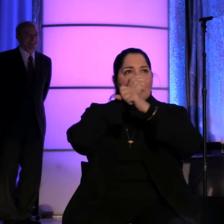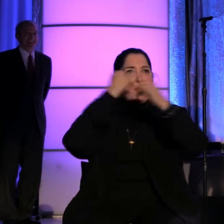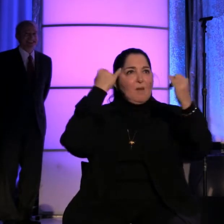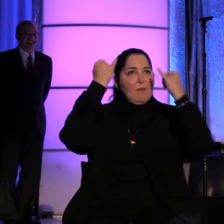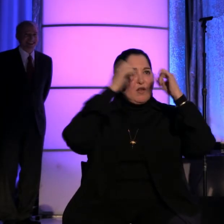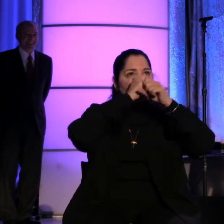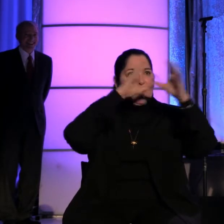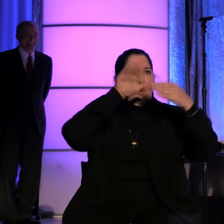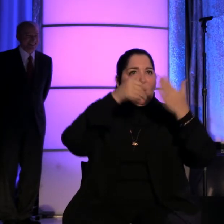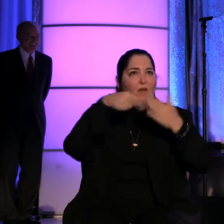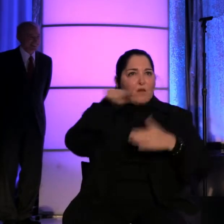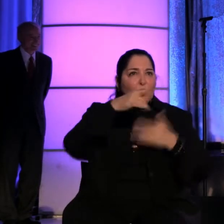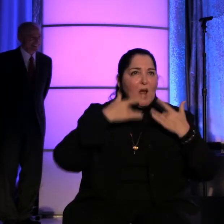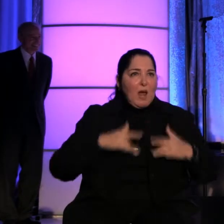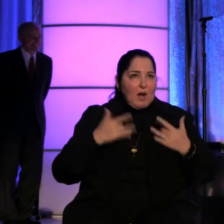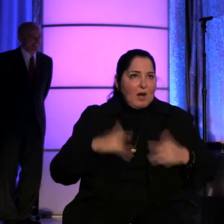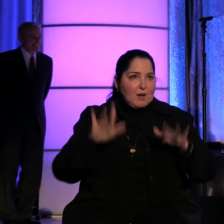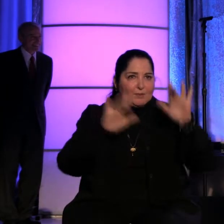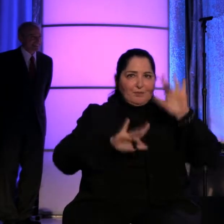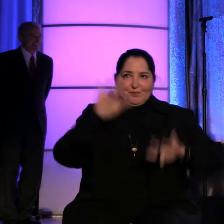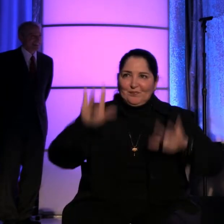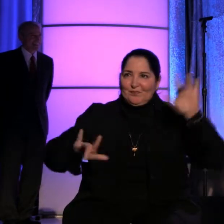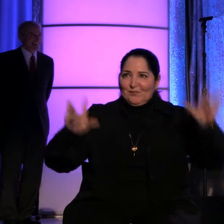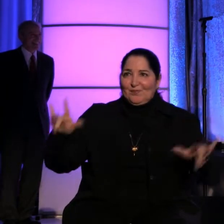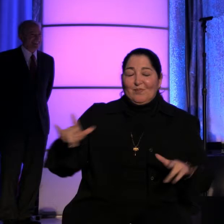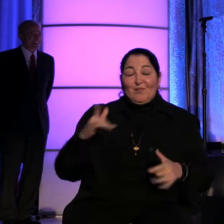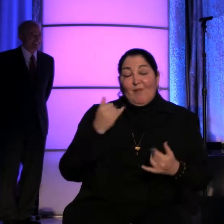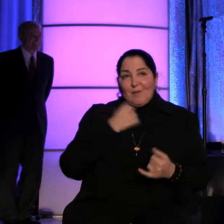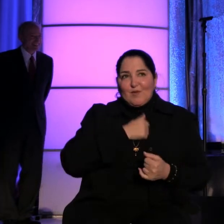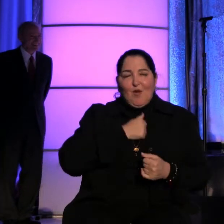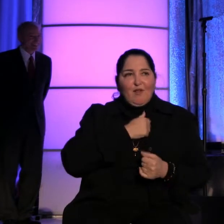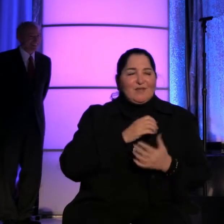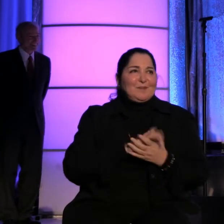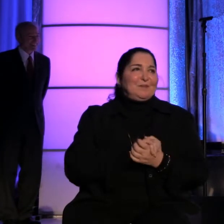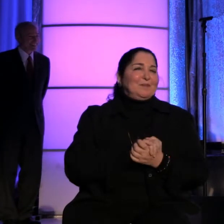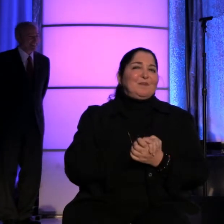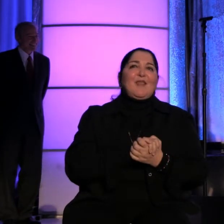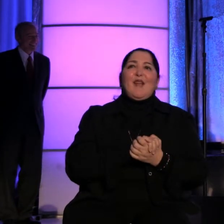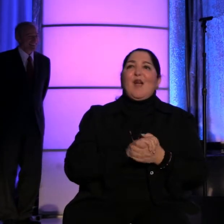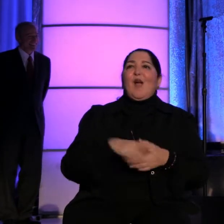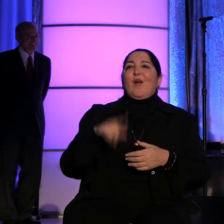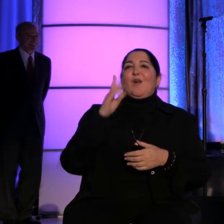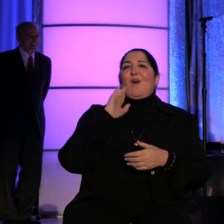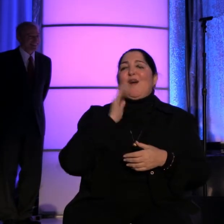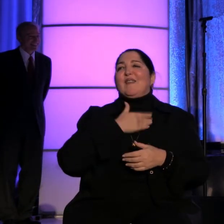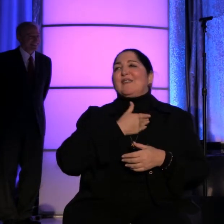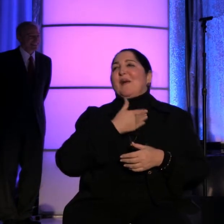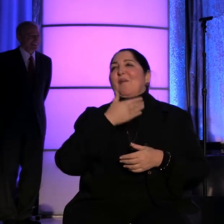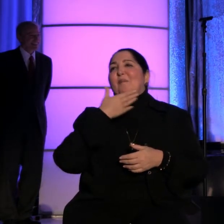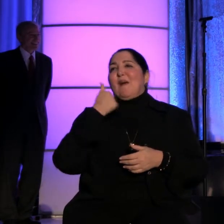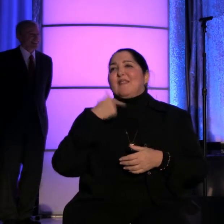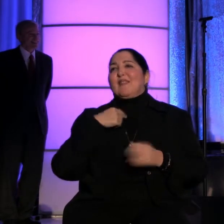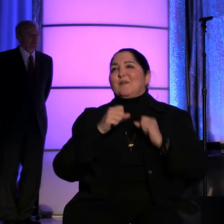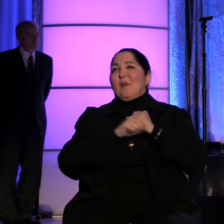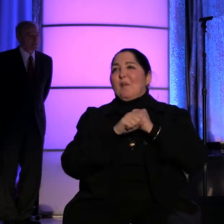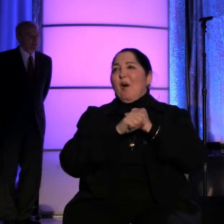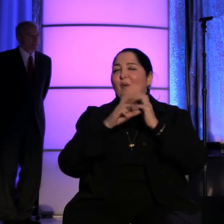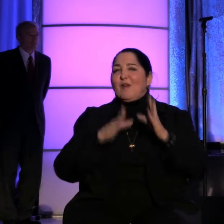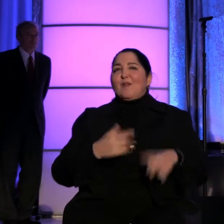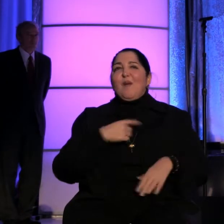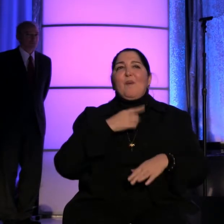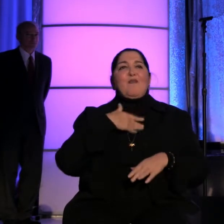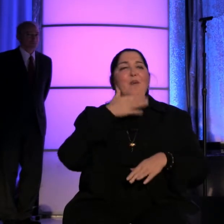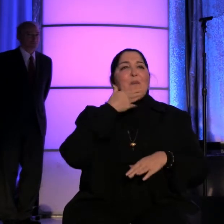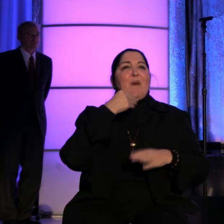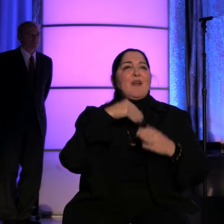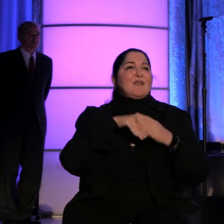I apologize if that's awkward now. You probably know us best as promoters. You know, we have the best-in-class national and regional booking